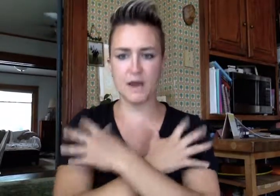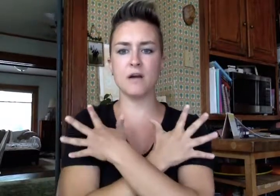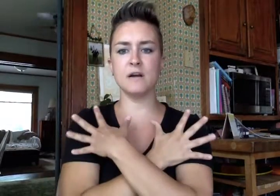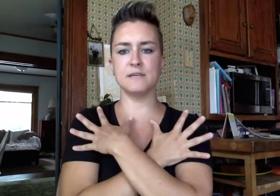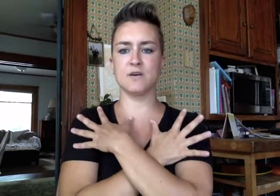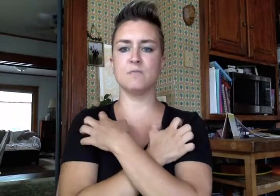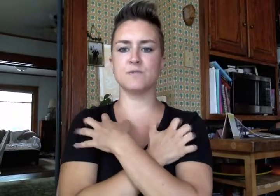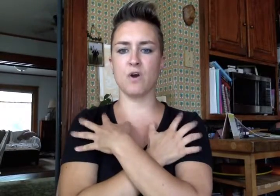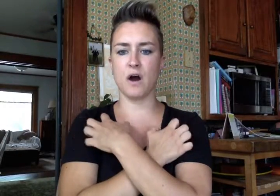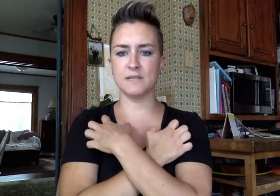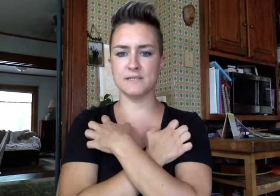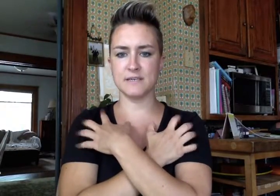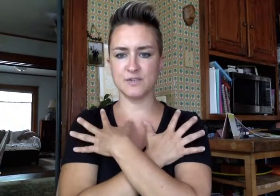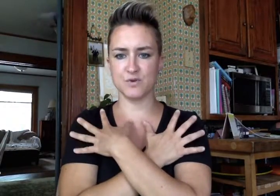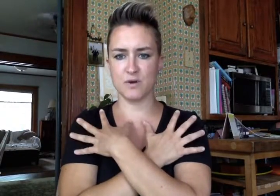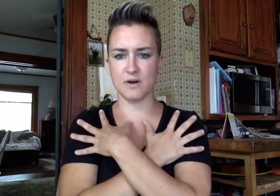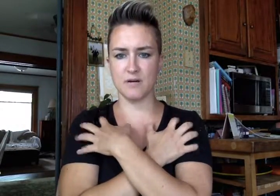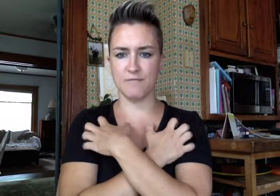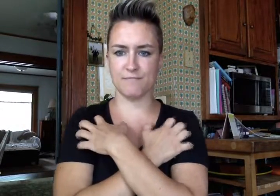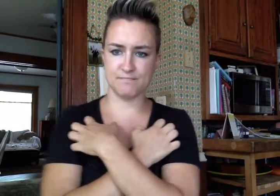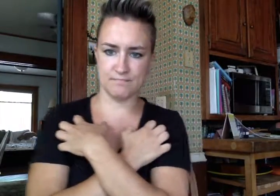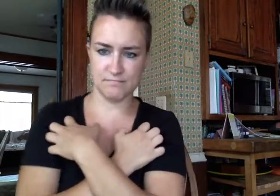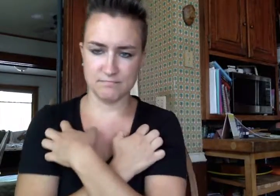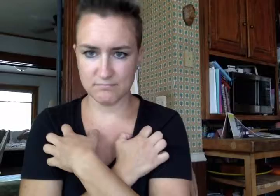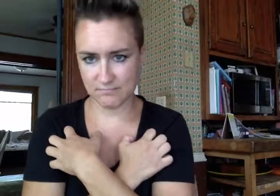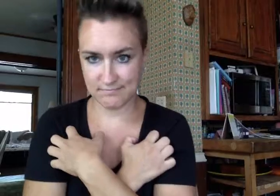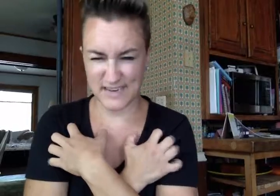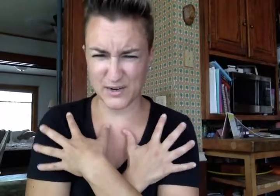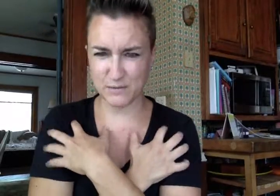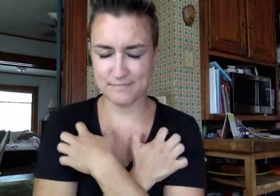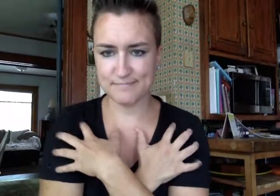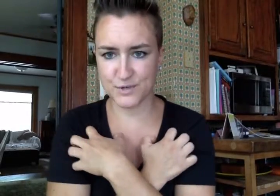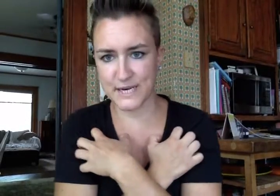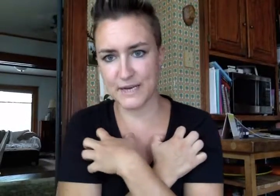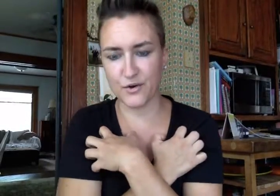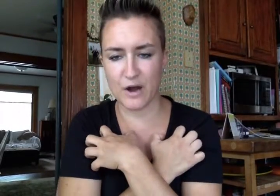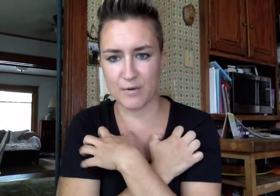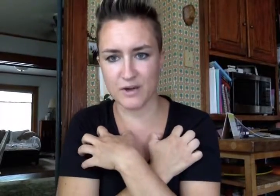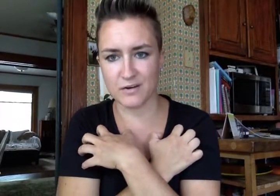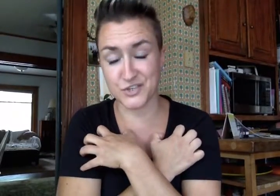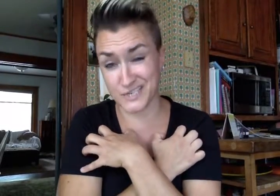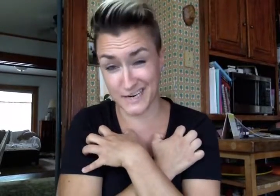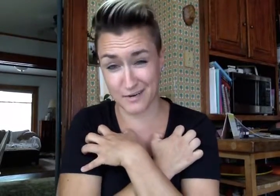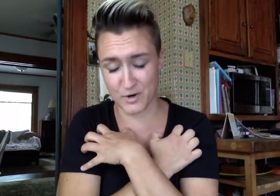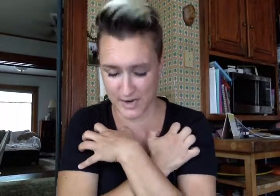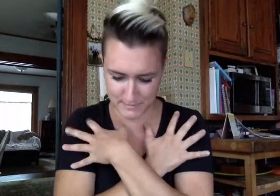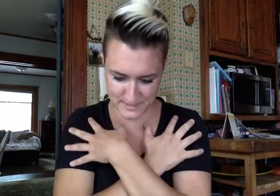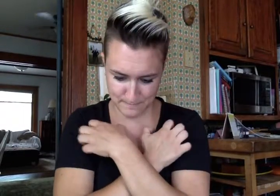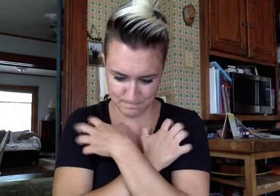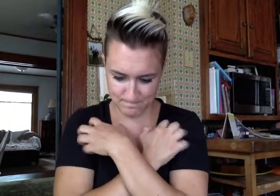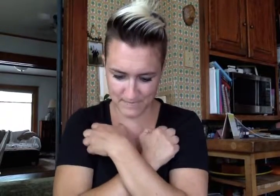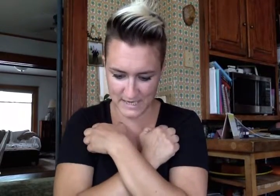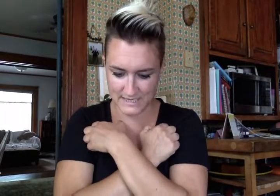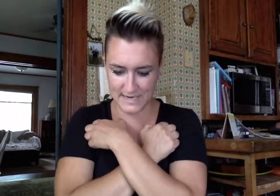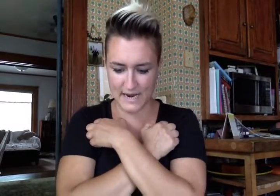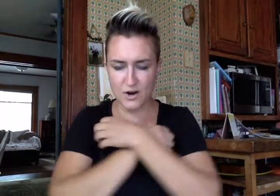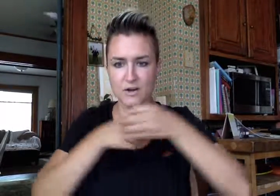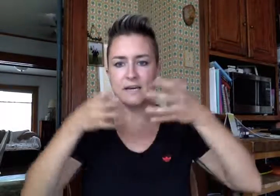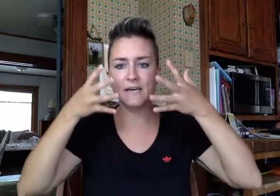Bear is arms crossed and sort of, I don't know, pretending you're grabbing your chest hair, perhaps. Tiger